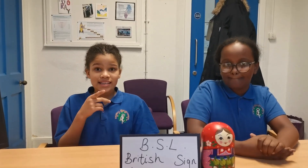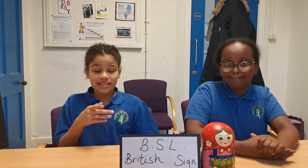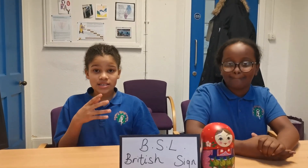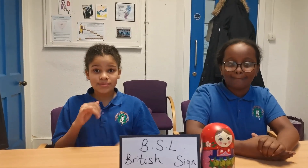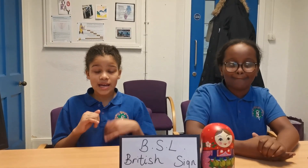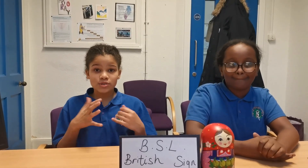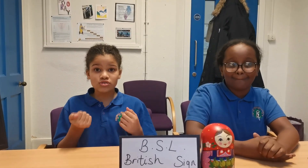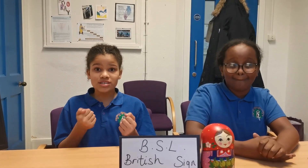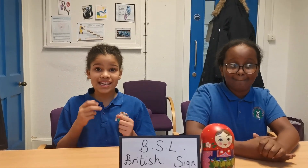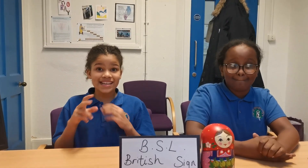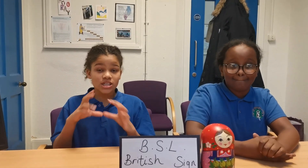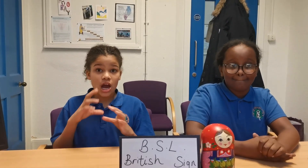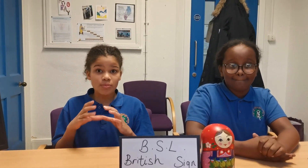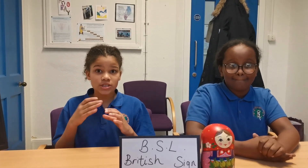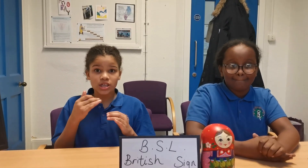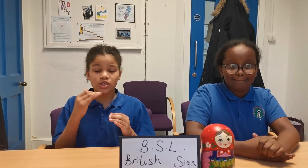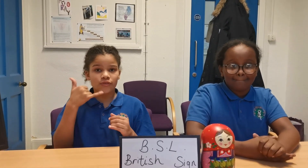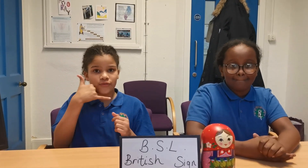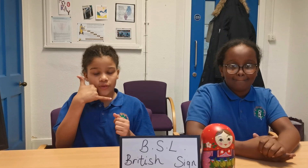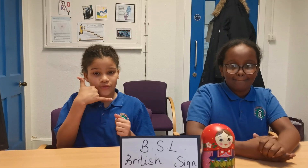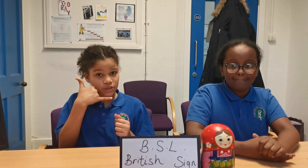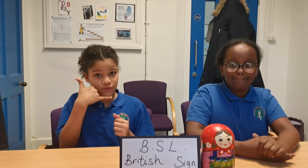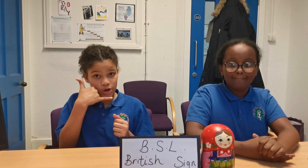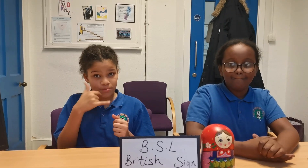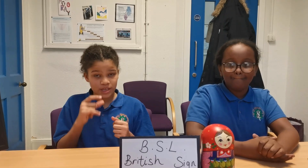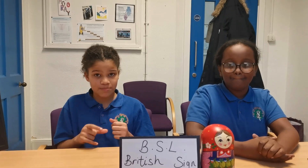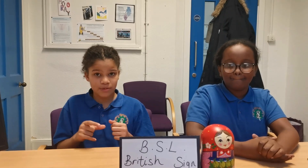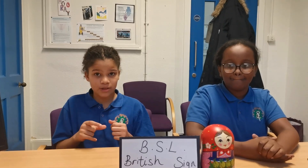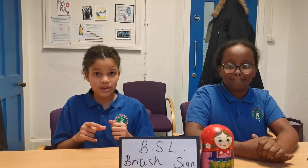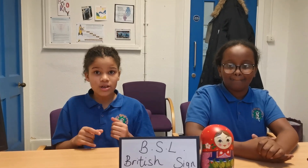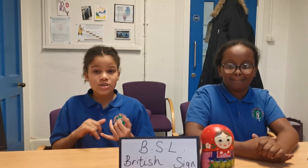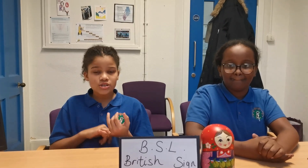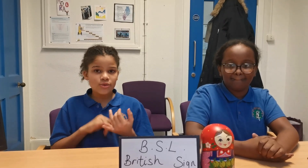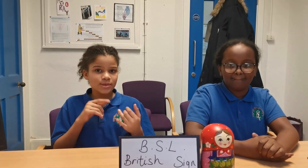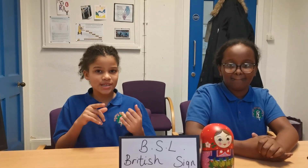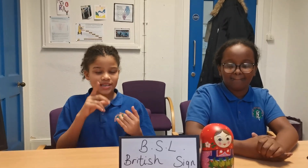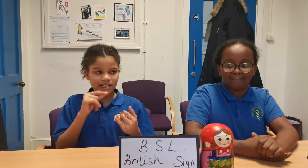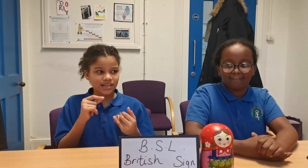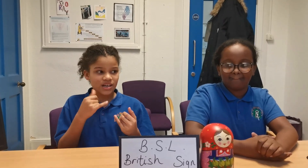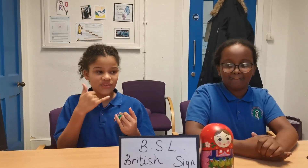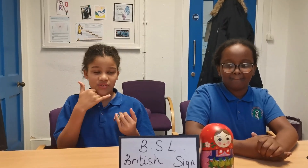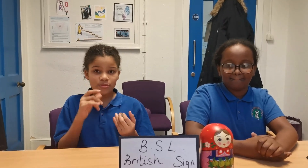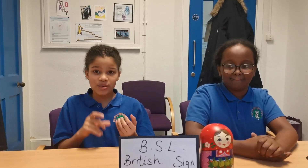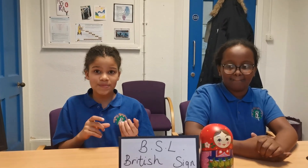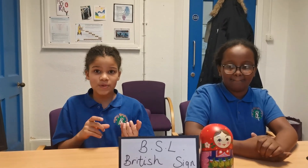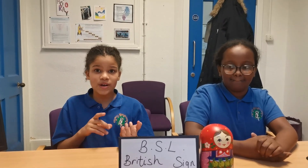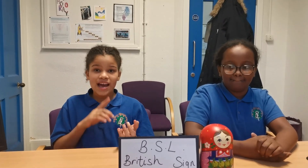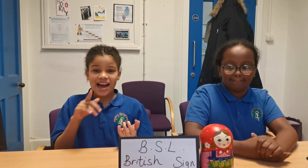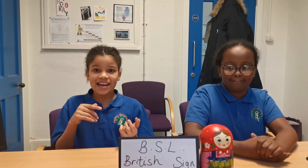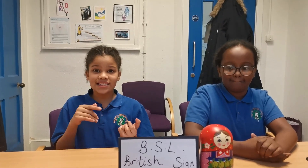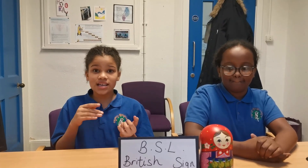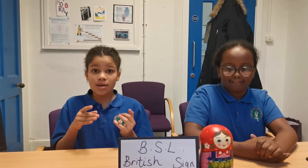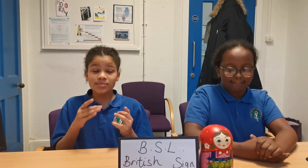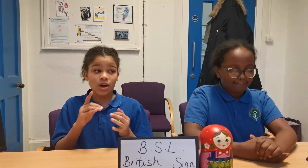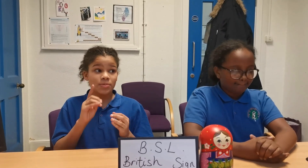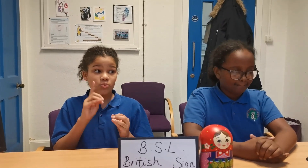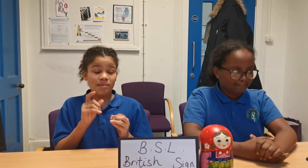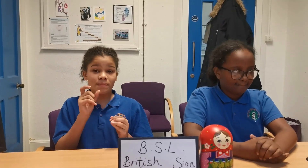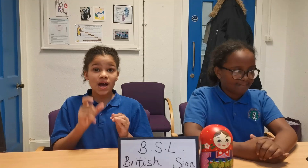he sometimes uses an interpreter to phone people, so he can phone people, and there'll be one